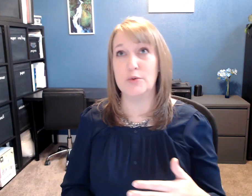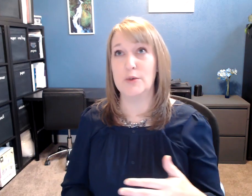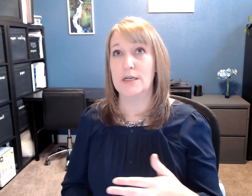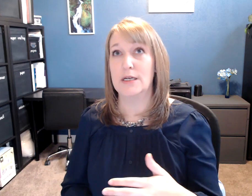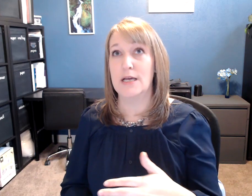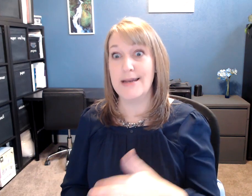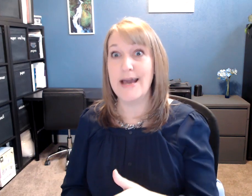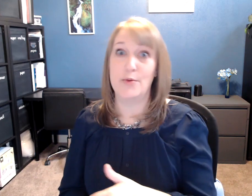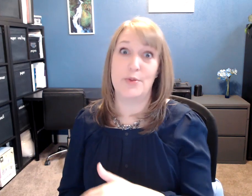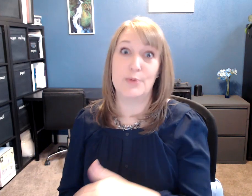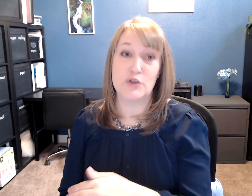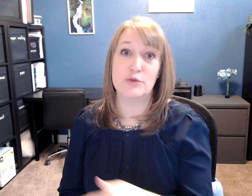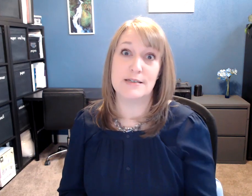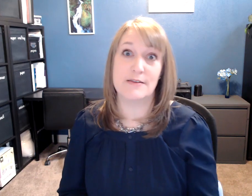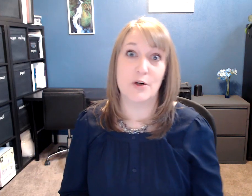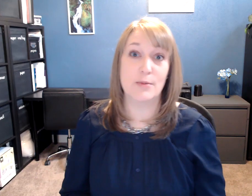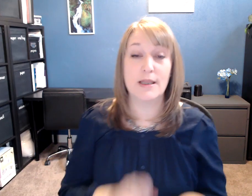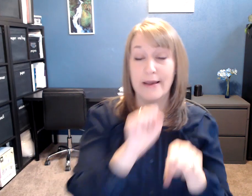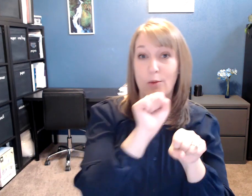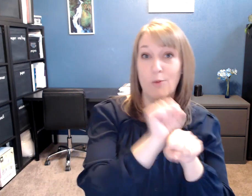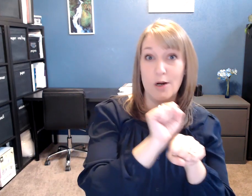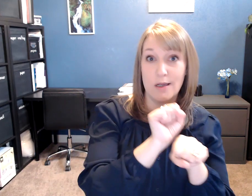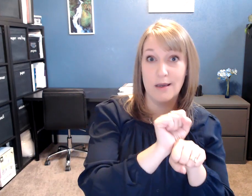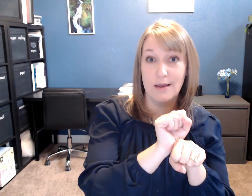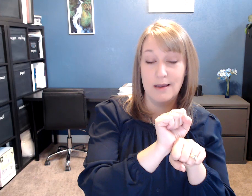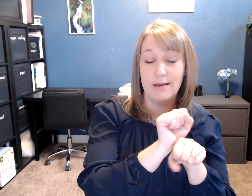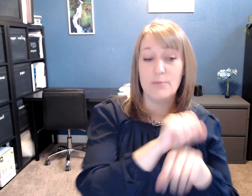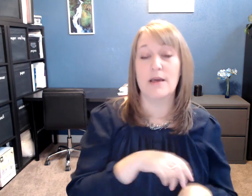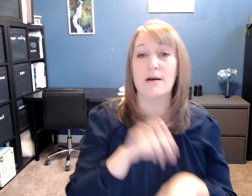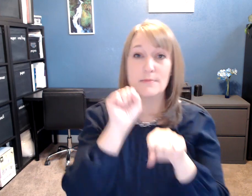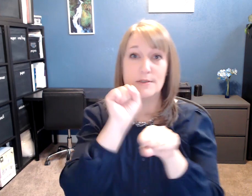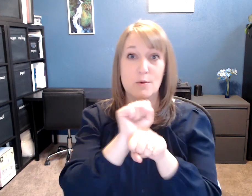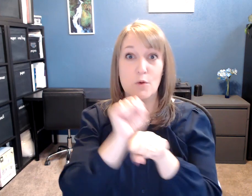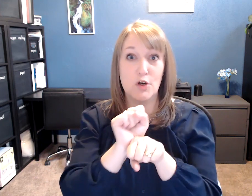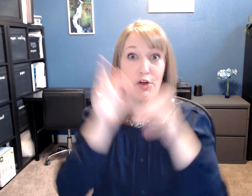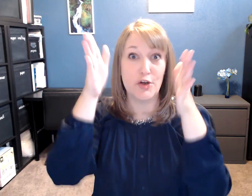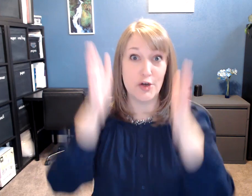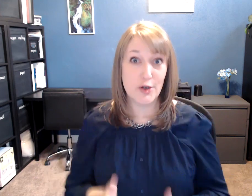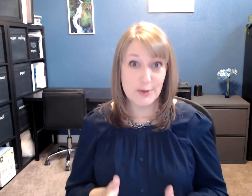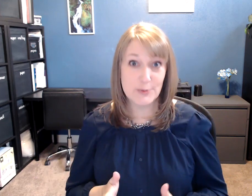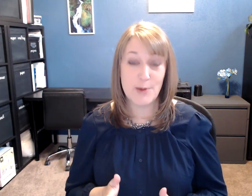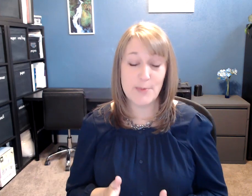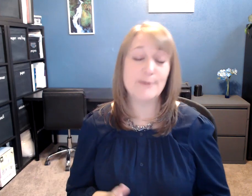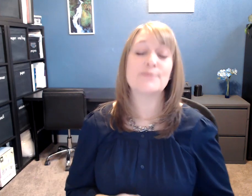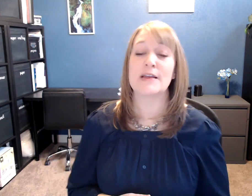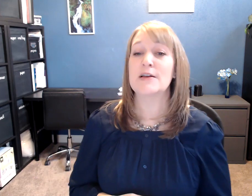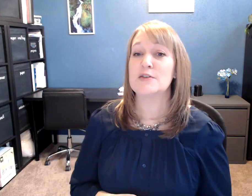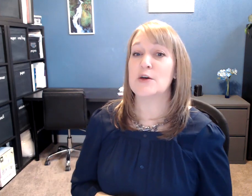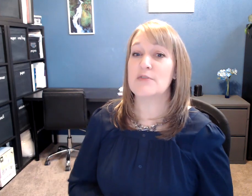into a noun, the person who does the verb, like work becomes worker, remember? So this